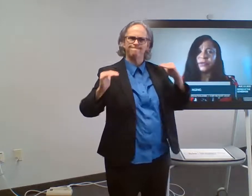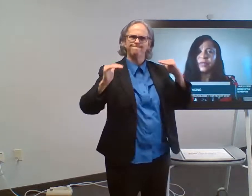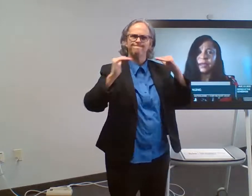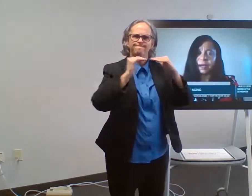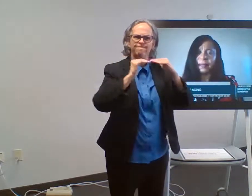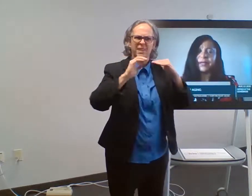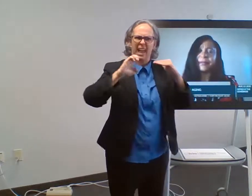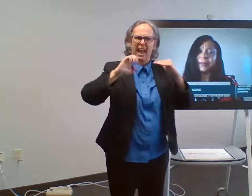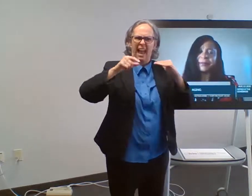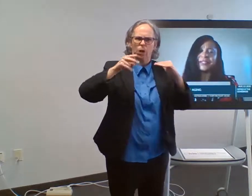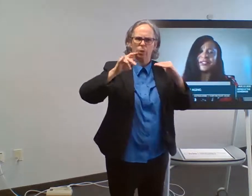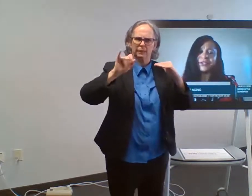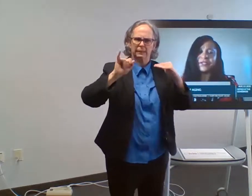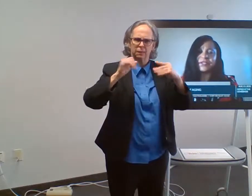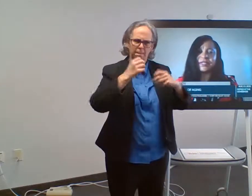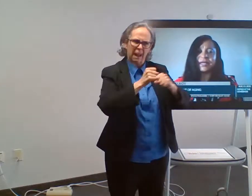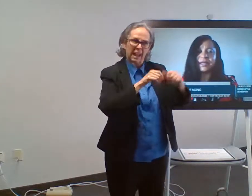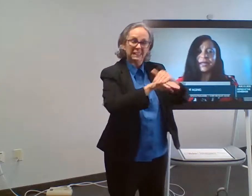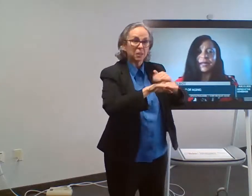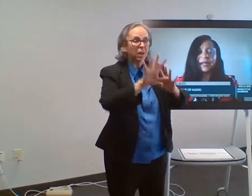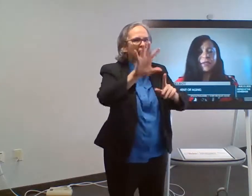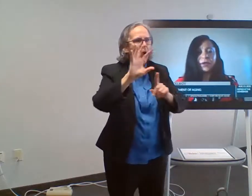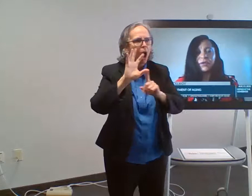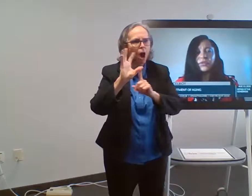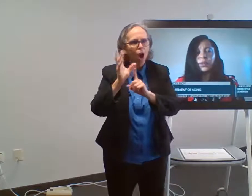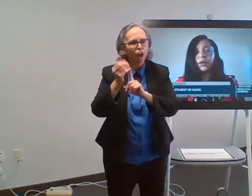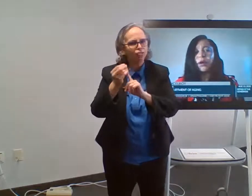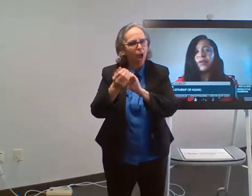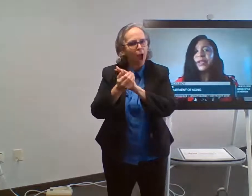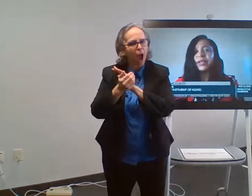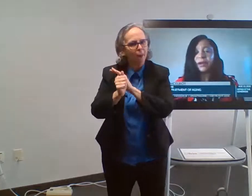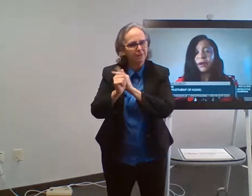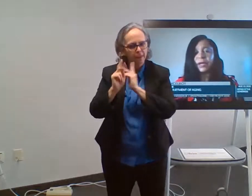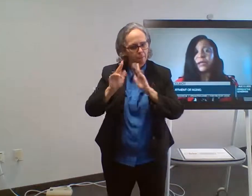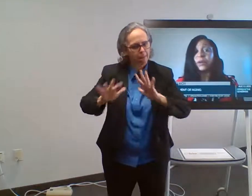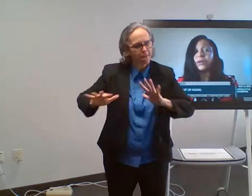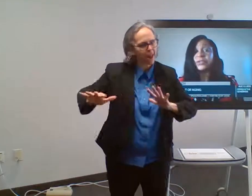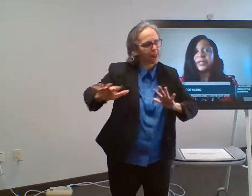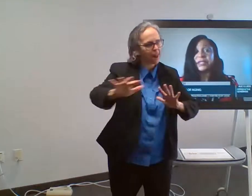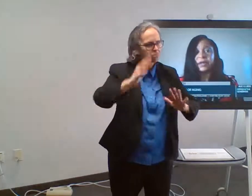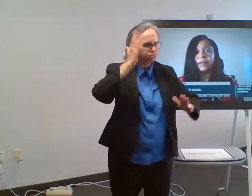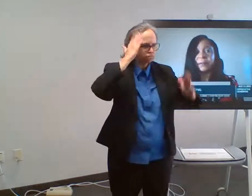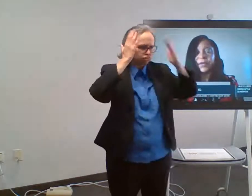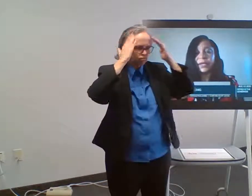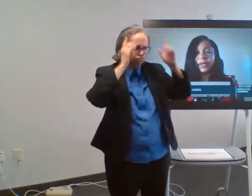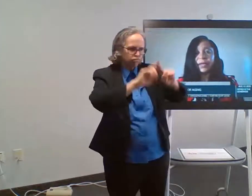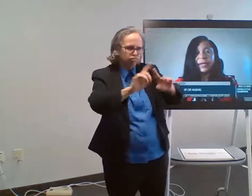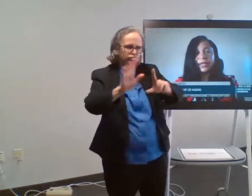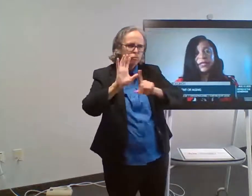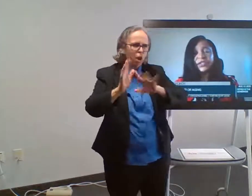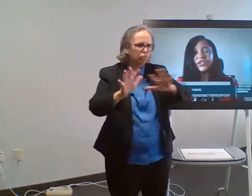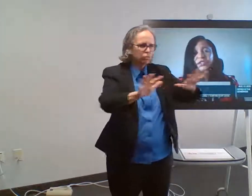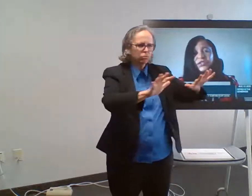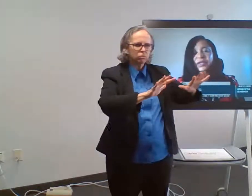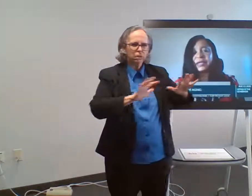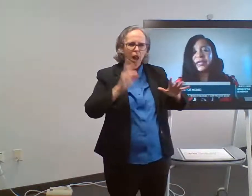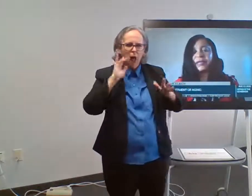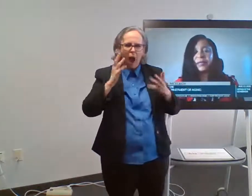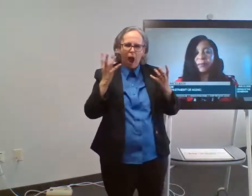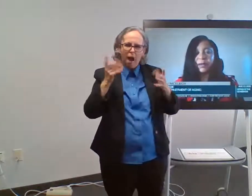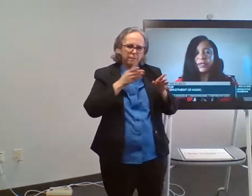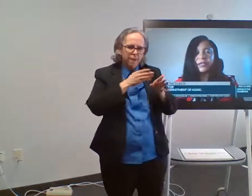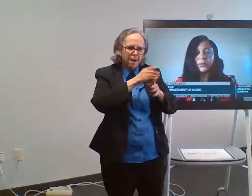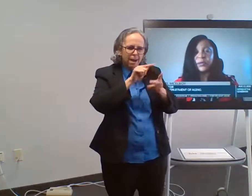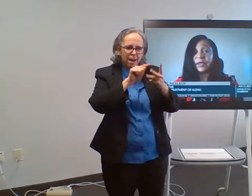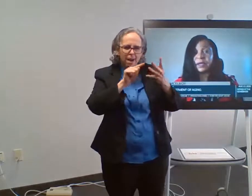and culturally competent public services. And there is work already occurring and work to be done. In addition to the